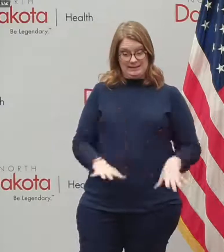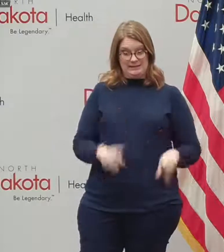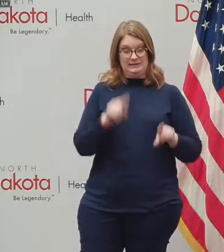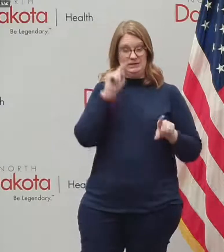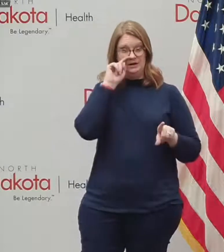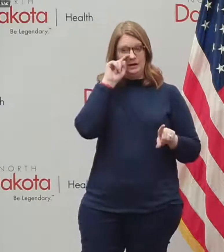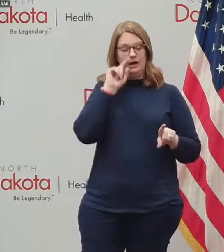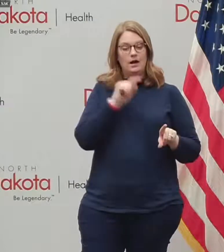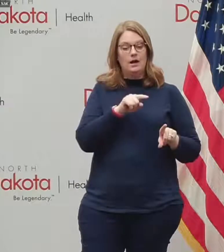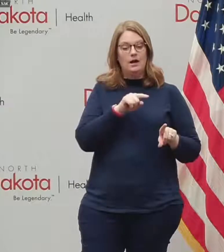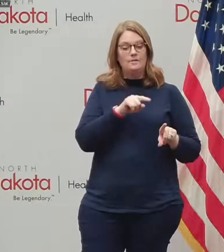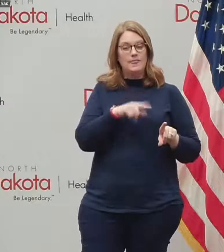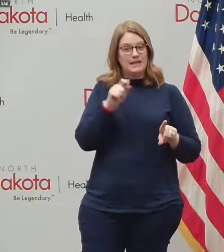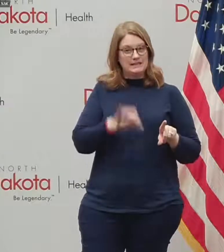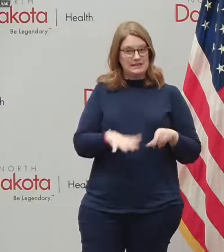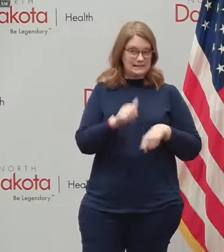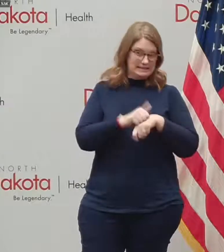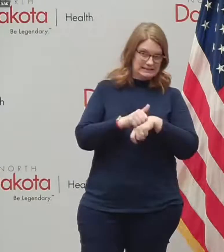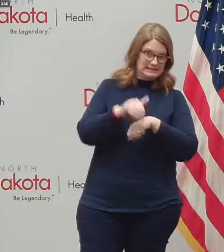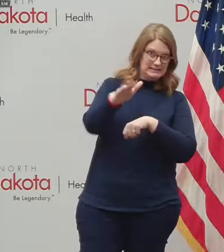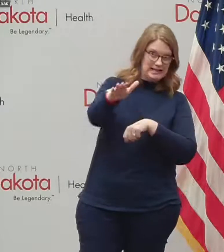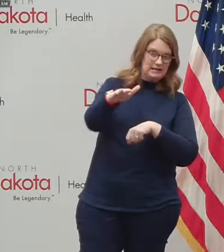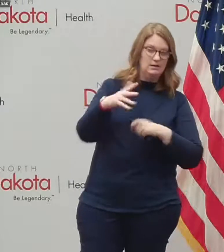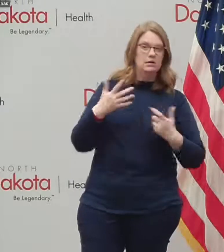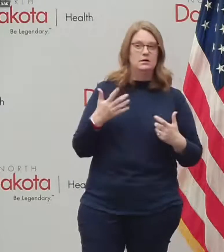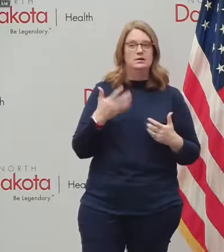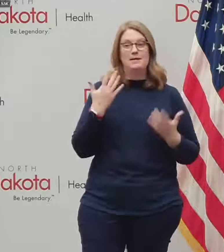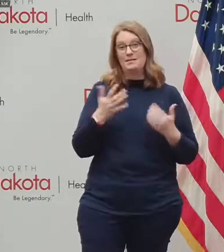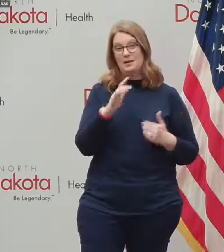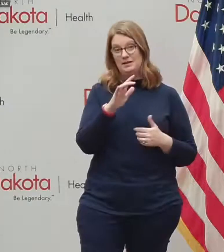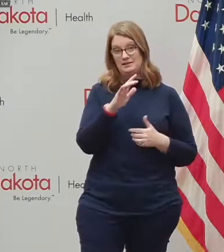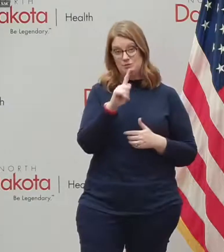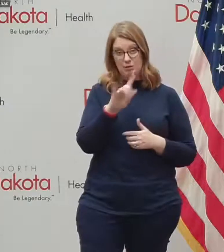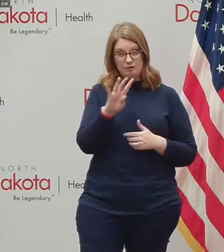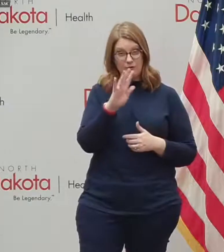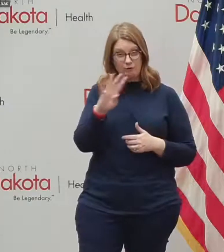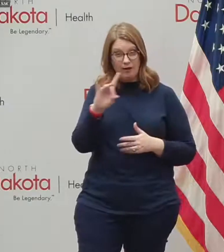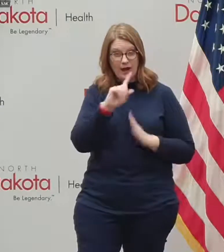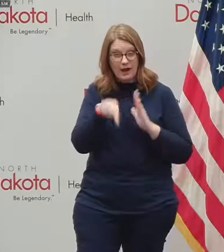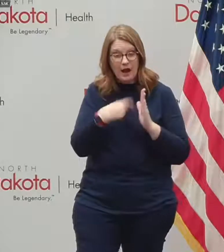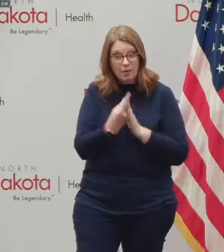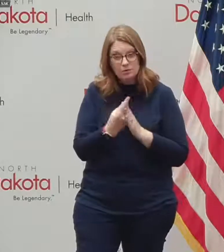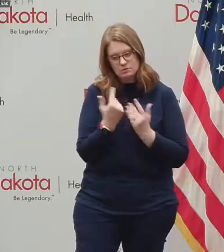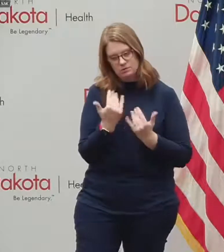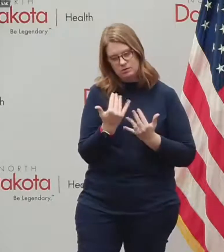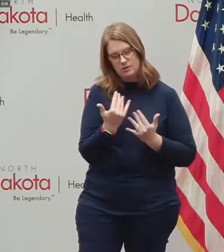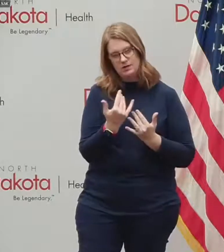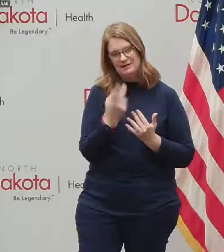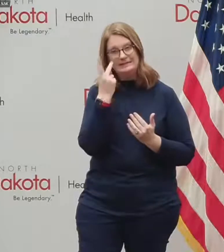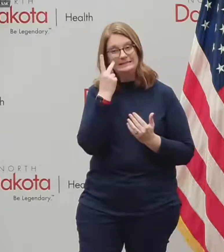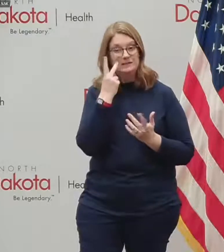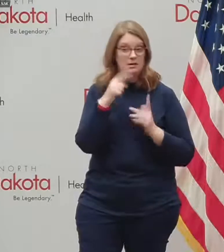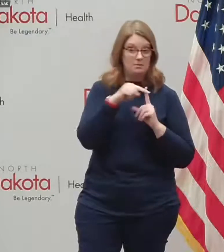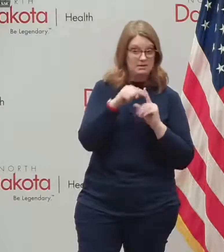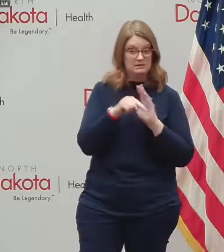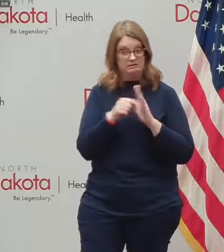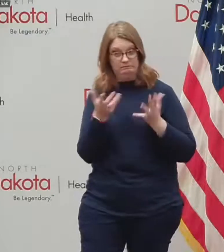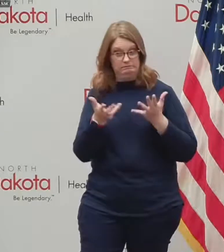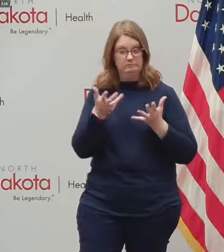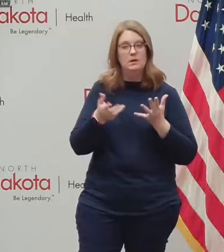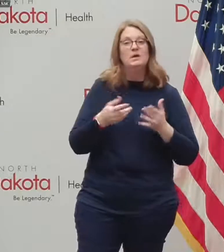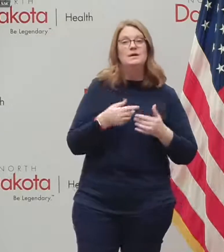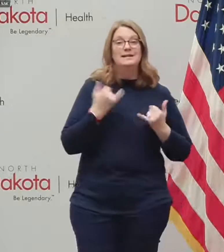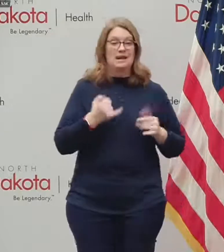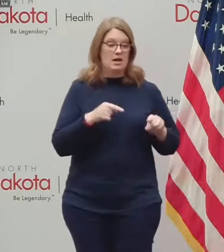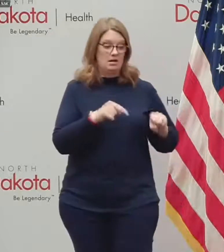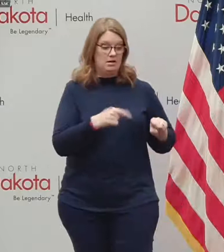and their test gets sent away, it could be 24 to 48 hours before they get a response to find out if they're positive or negative. Meanwhile,